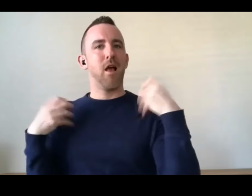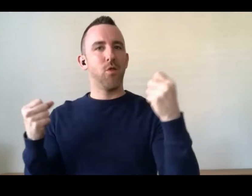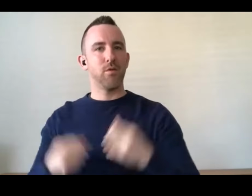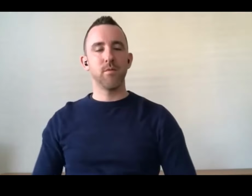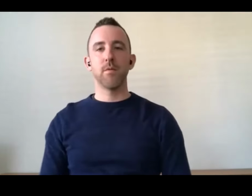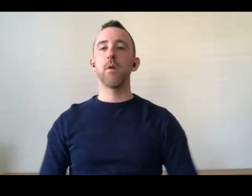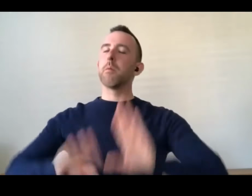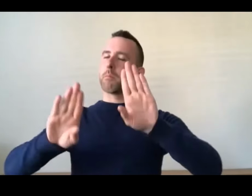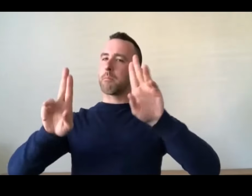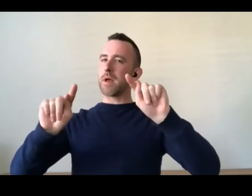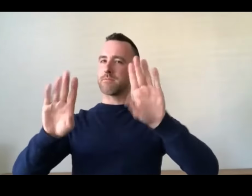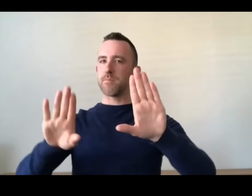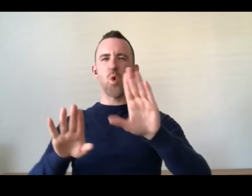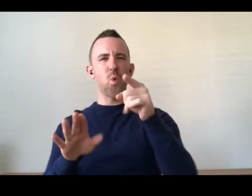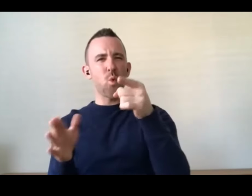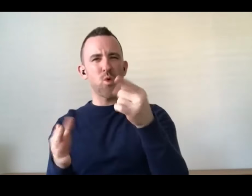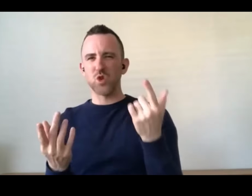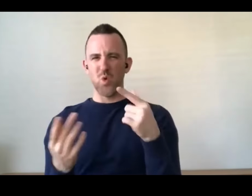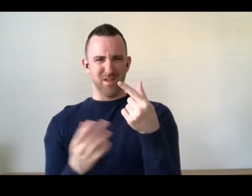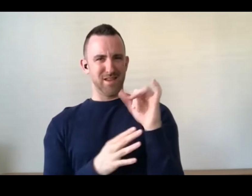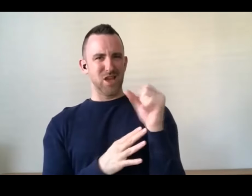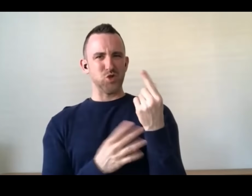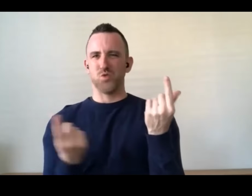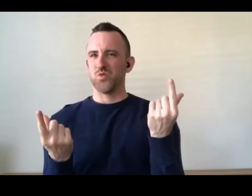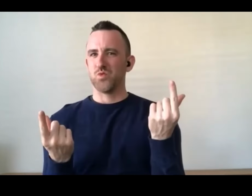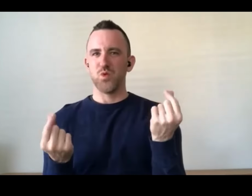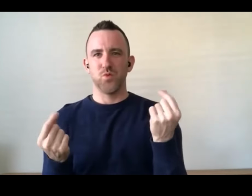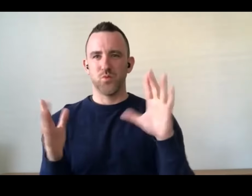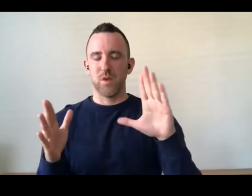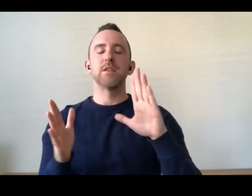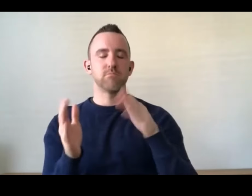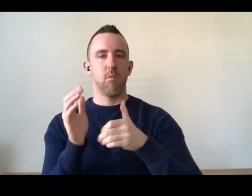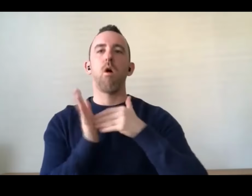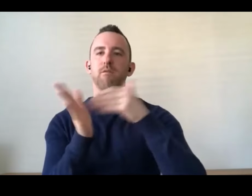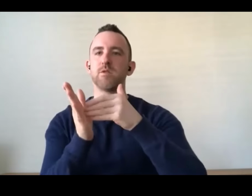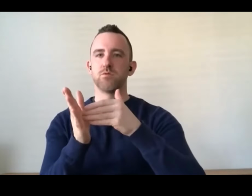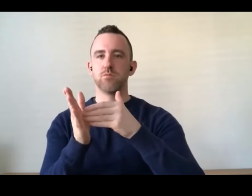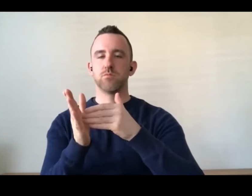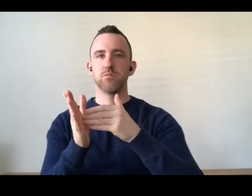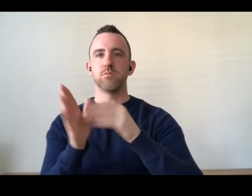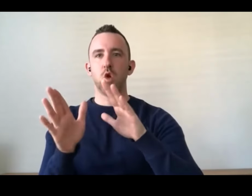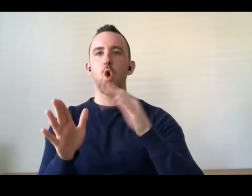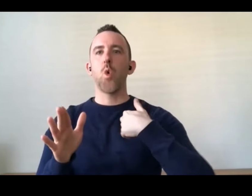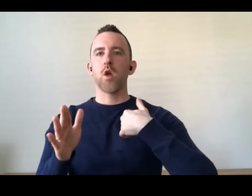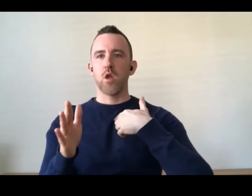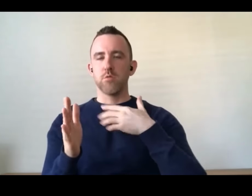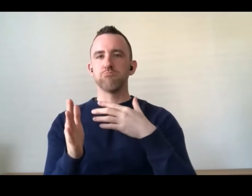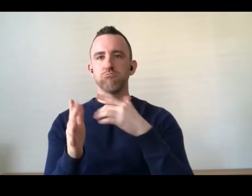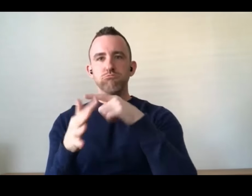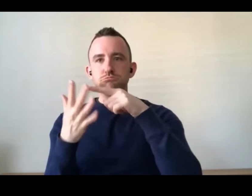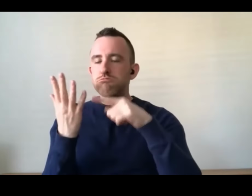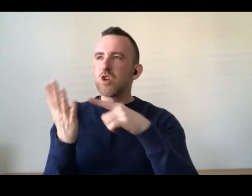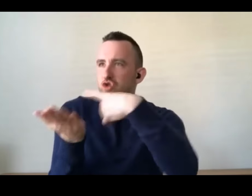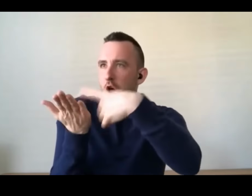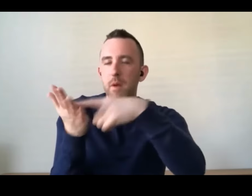But what do you actually do in GISH? That's the most common question. So I'm just going to go through a little bit here and talk about it for a second.